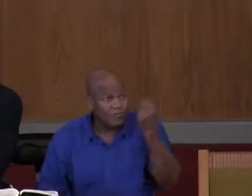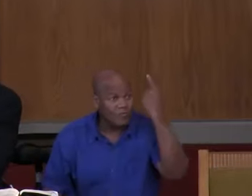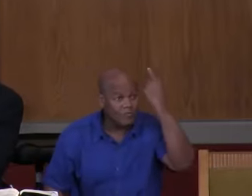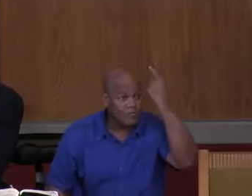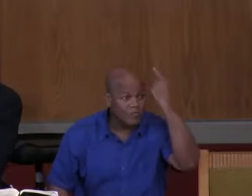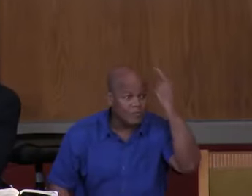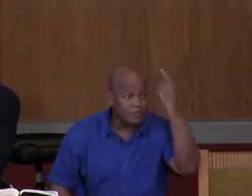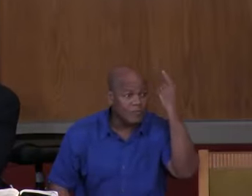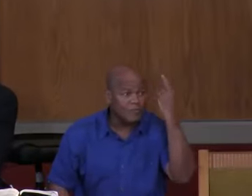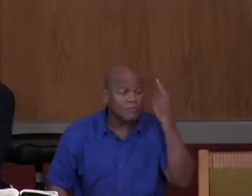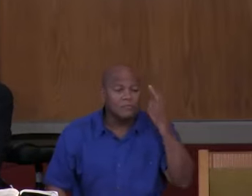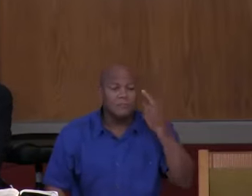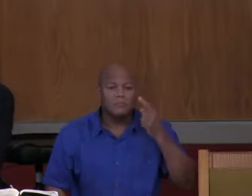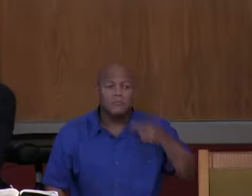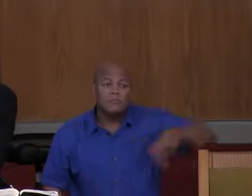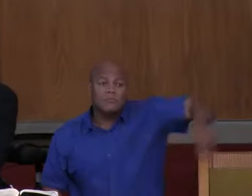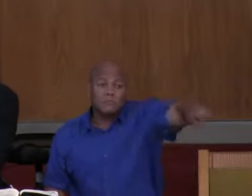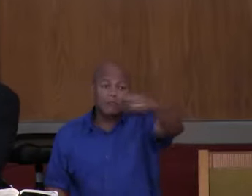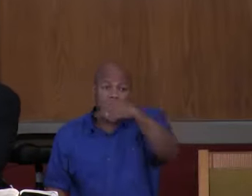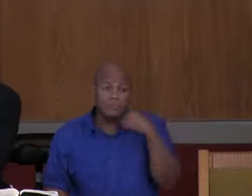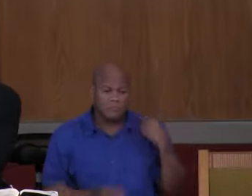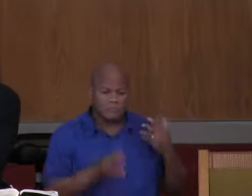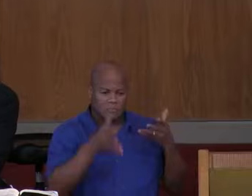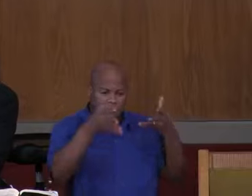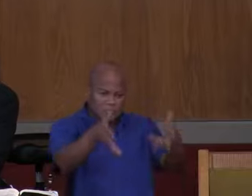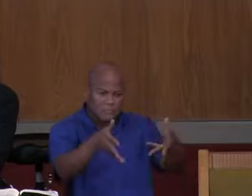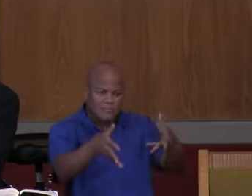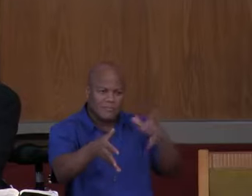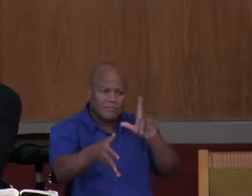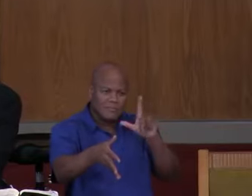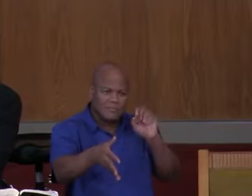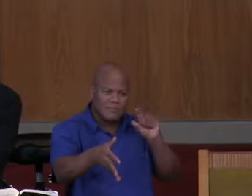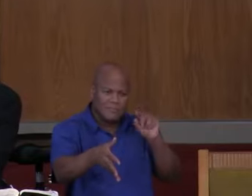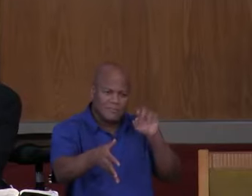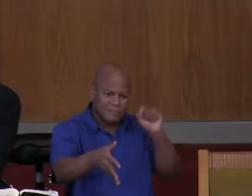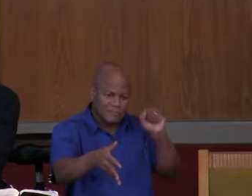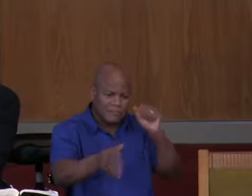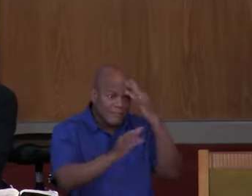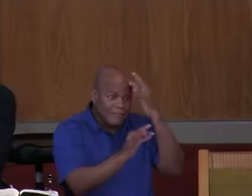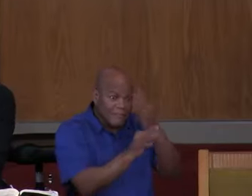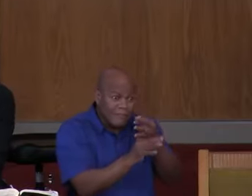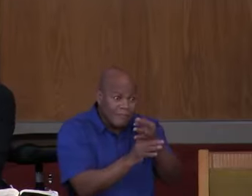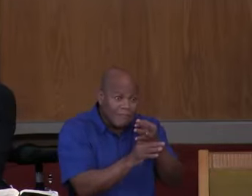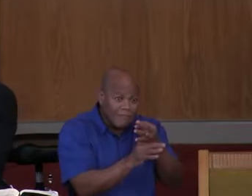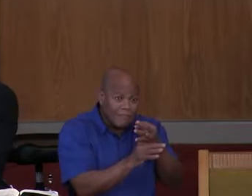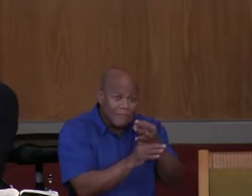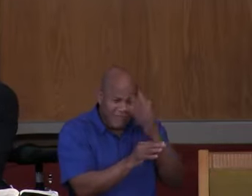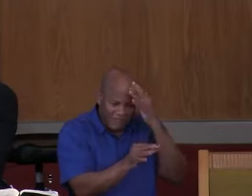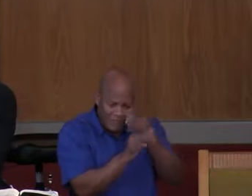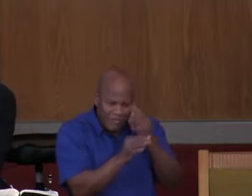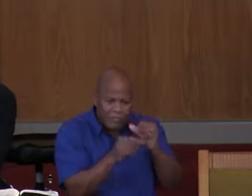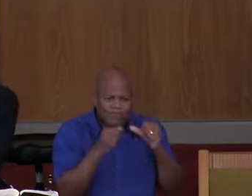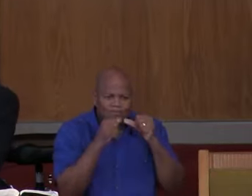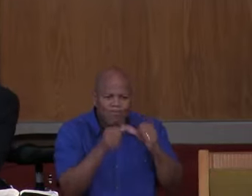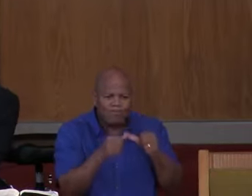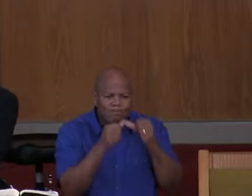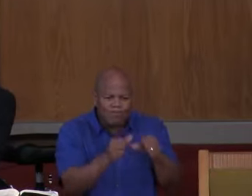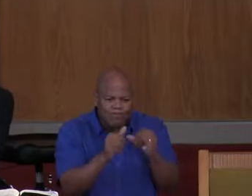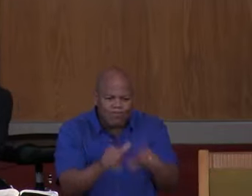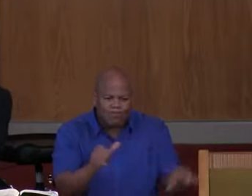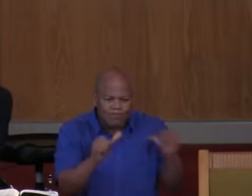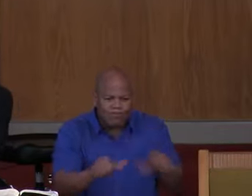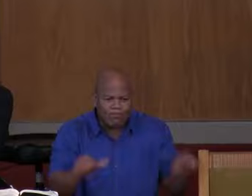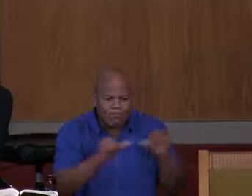a legacy of faith and faithfulness to our children and our children's children that says God